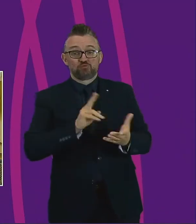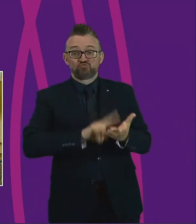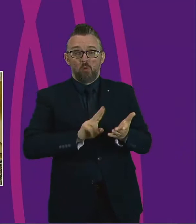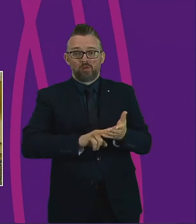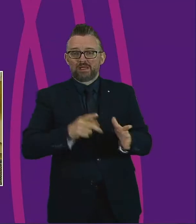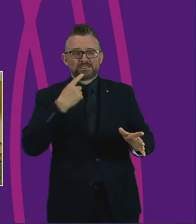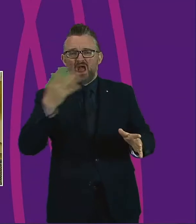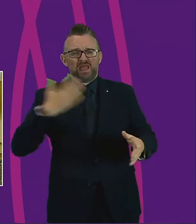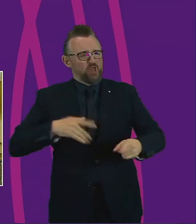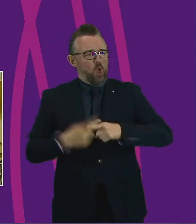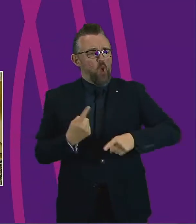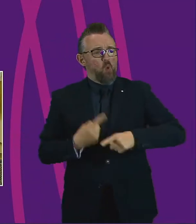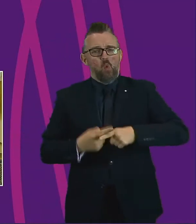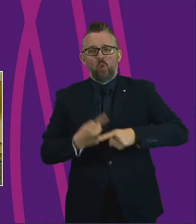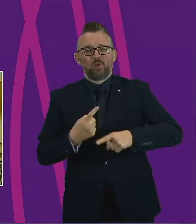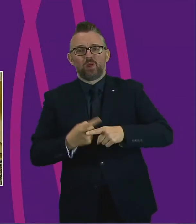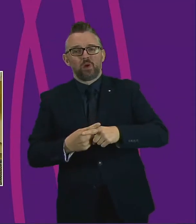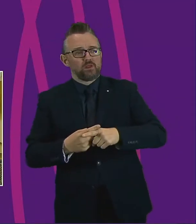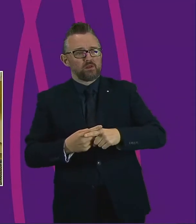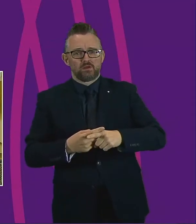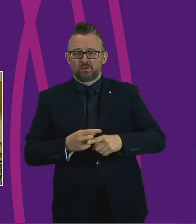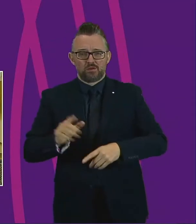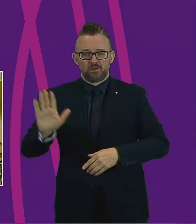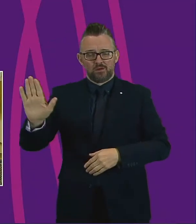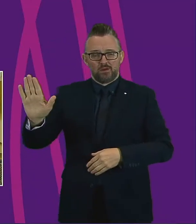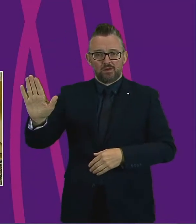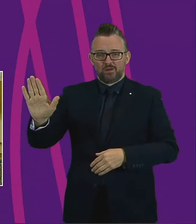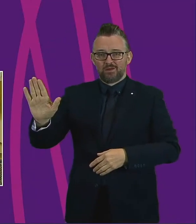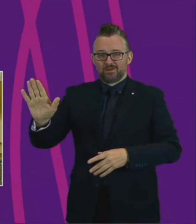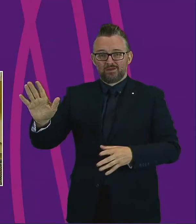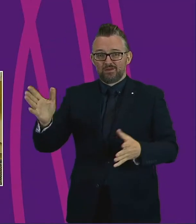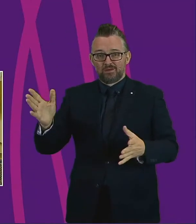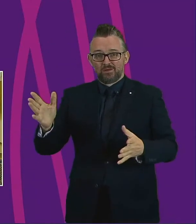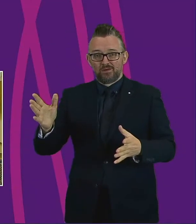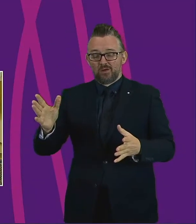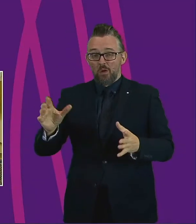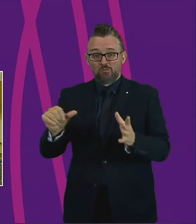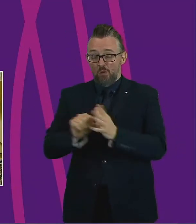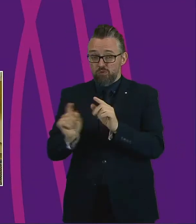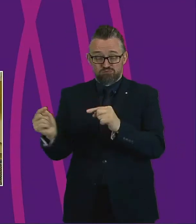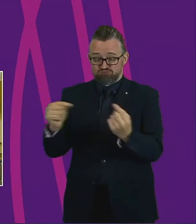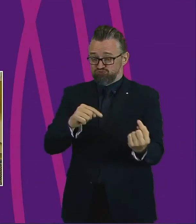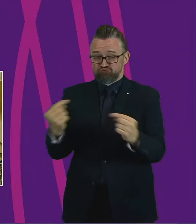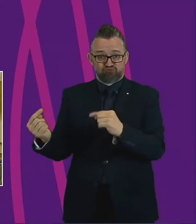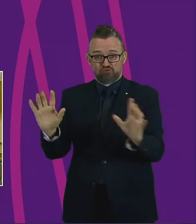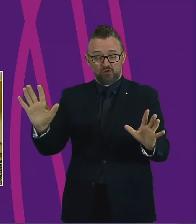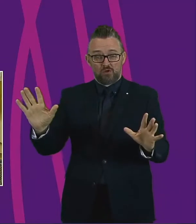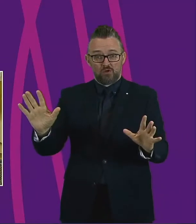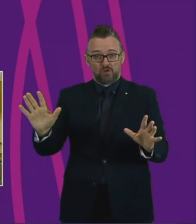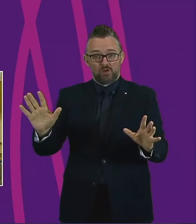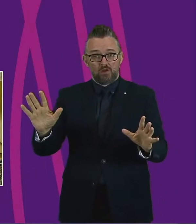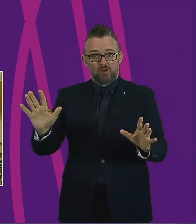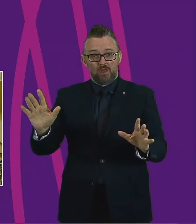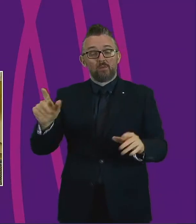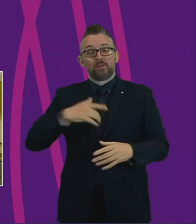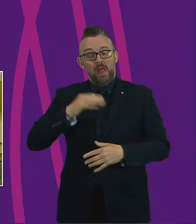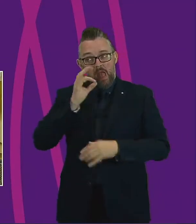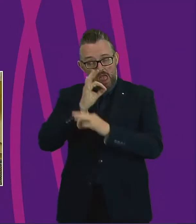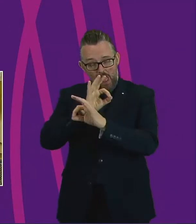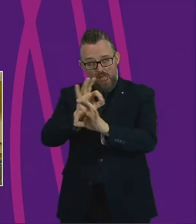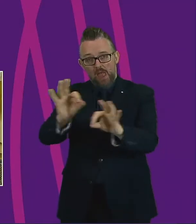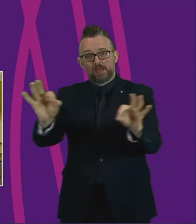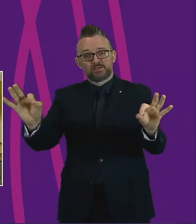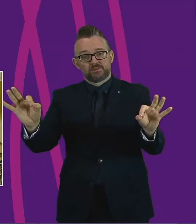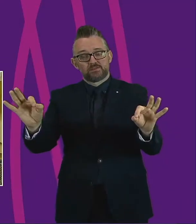we should go quicker on coming out of lockdown, will have a fundamental contradiction at the heart of their argument. So I ask people, and I